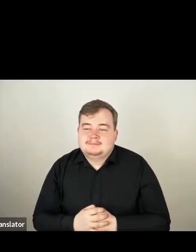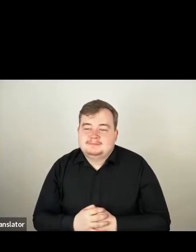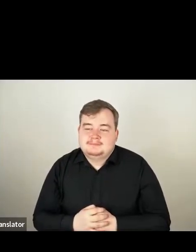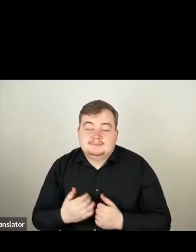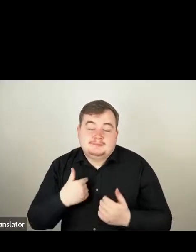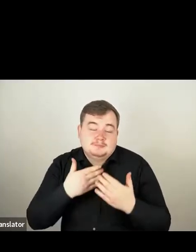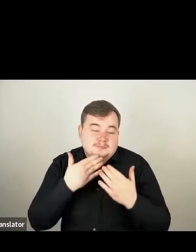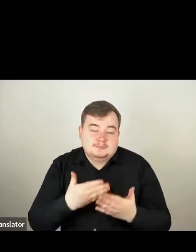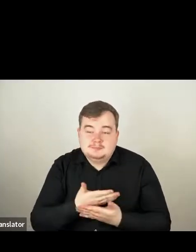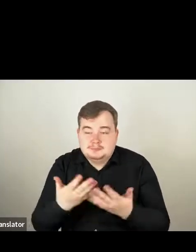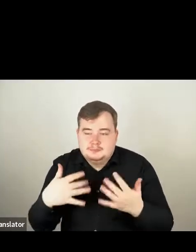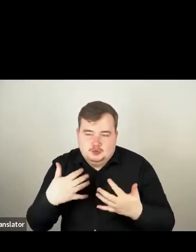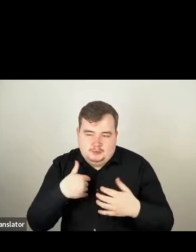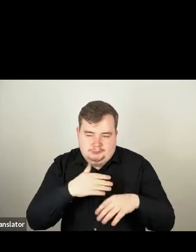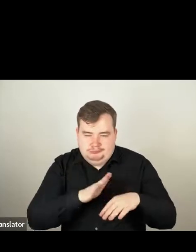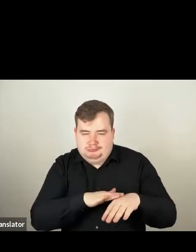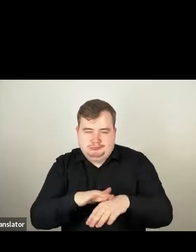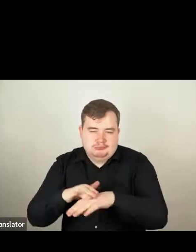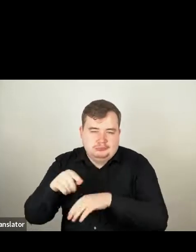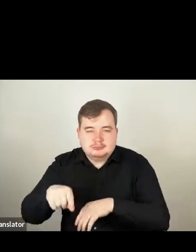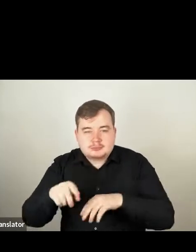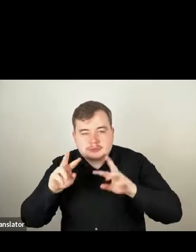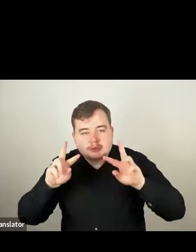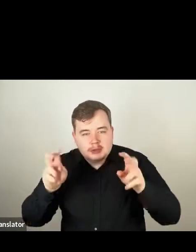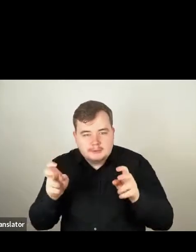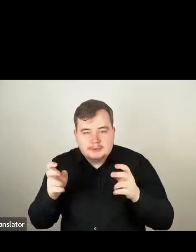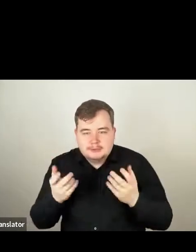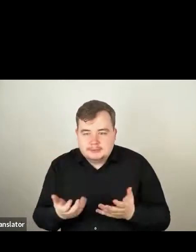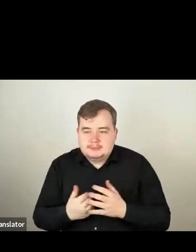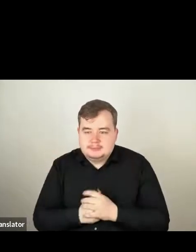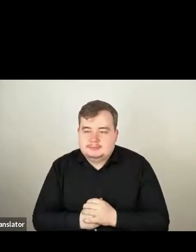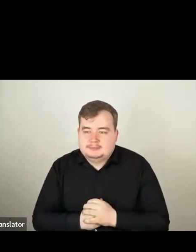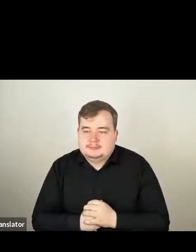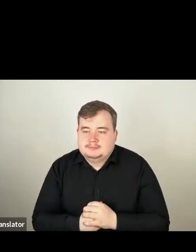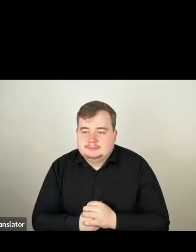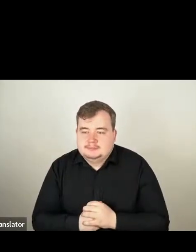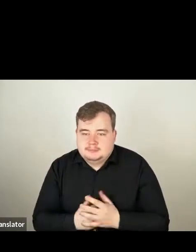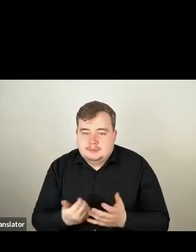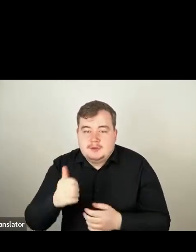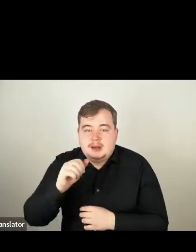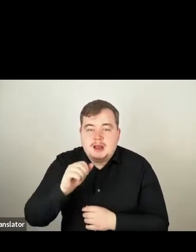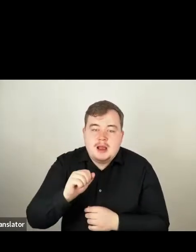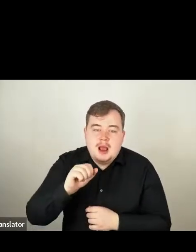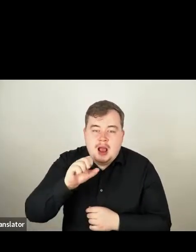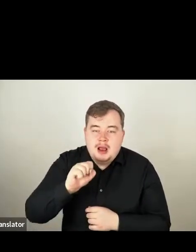event live. Dear Sasha, would you like to introduce our next speaker now?